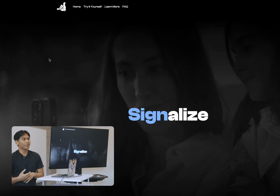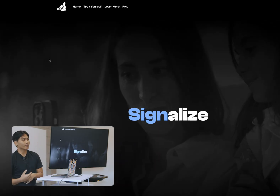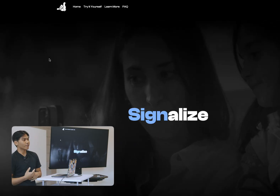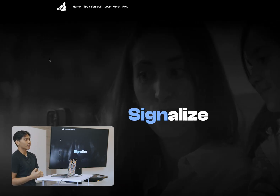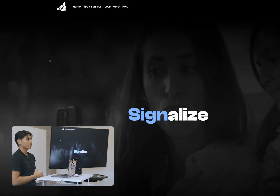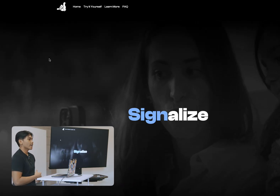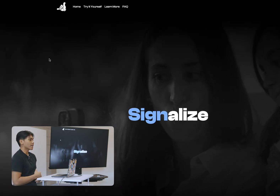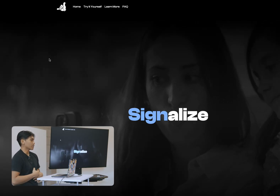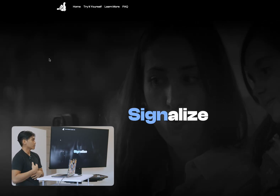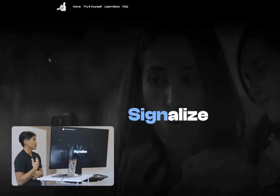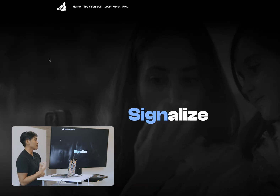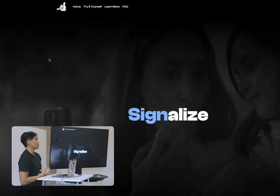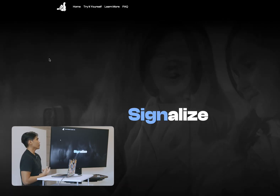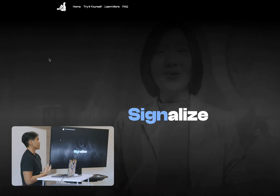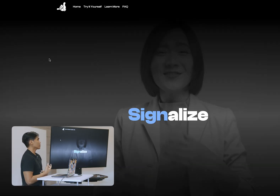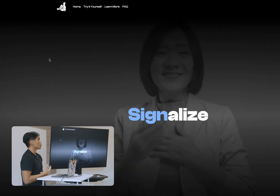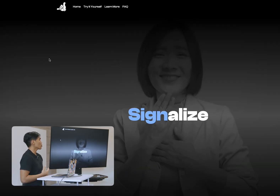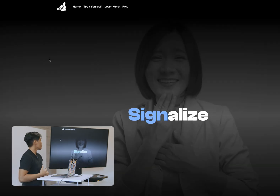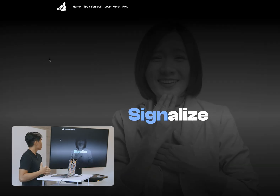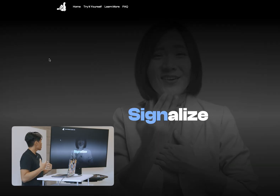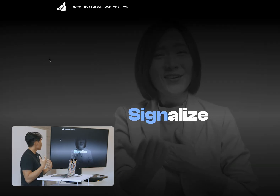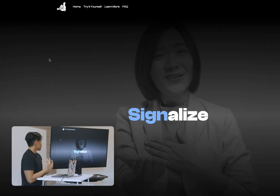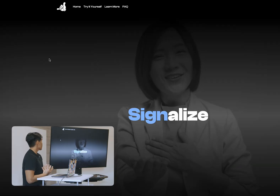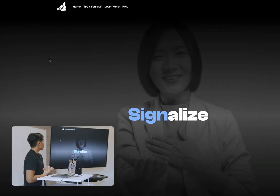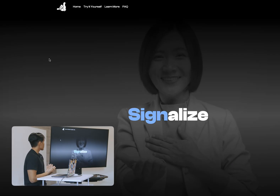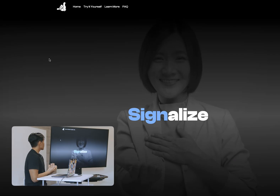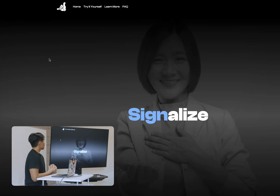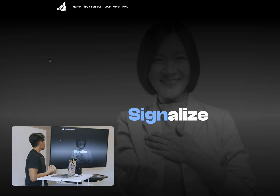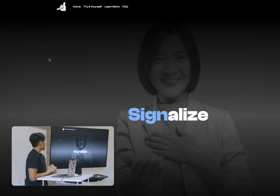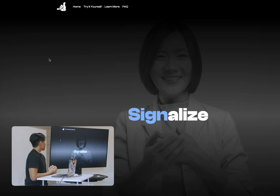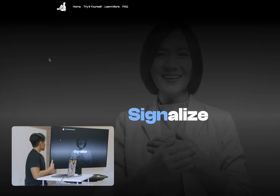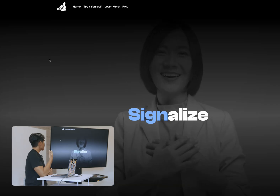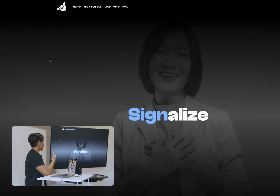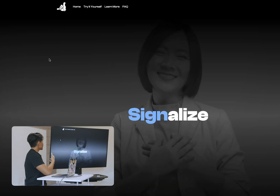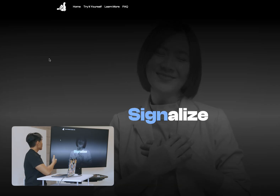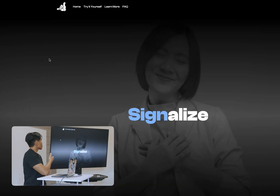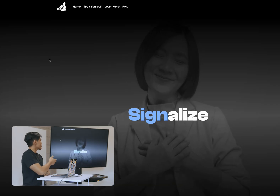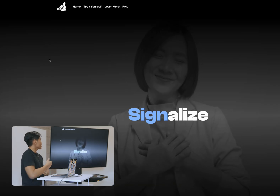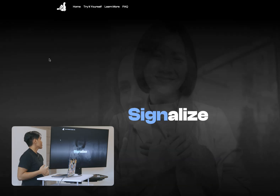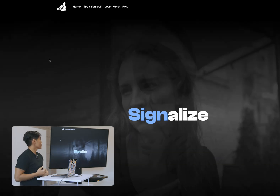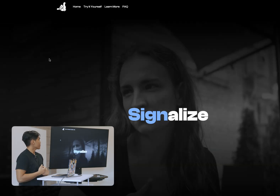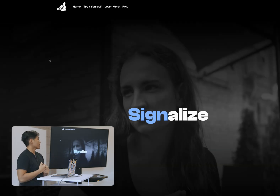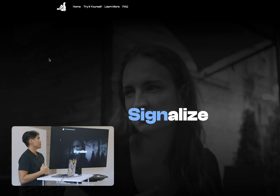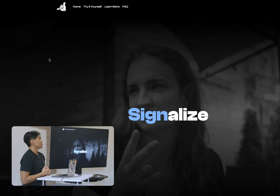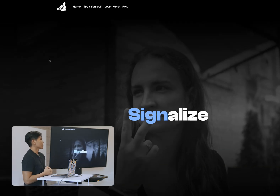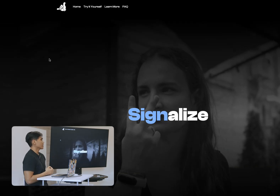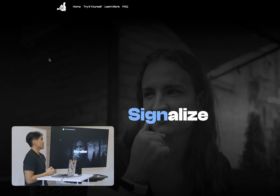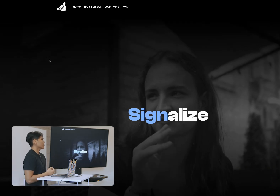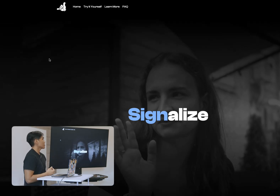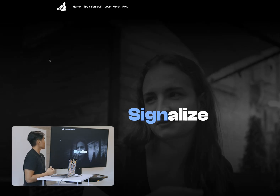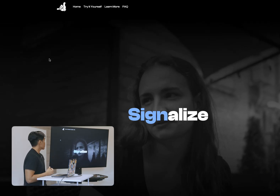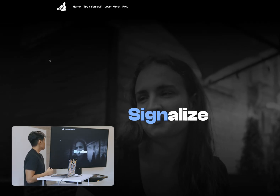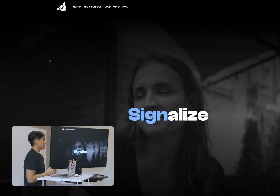uses computer vision and machine learning as its core principles. Now, with Signalize being a translator itself, it can be used